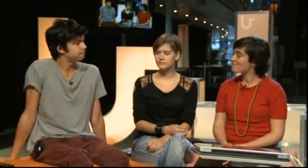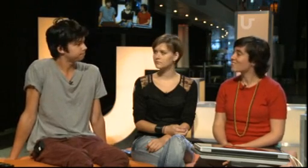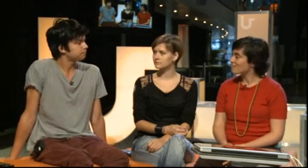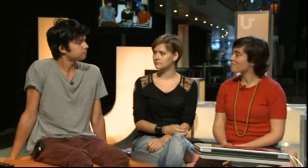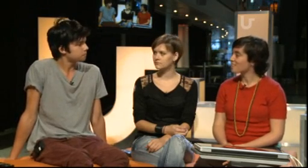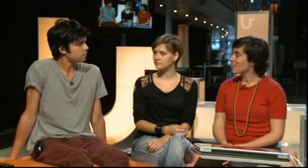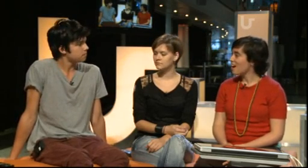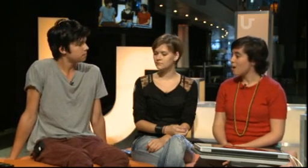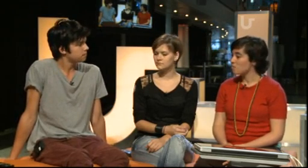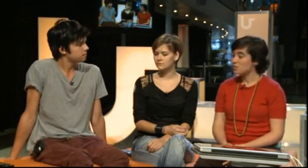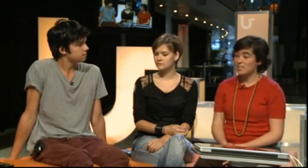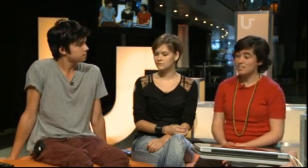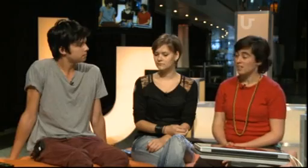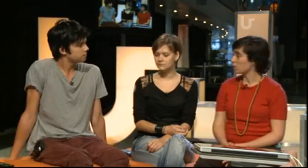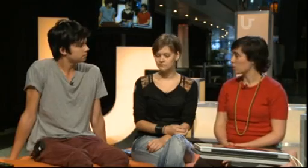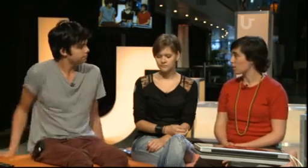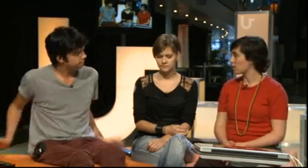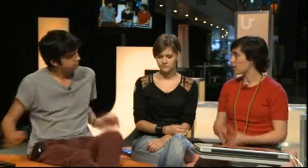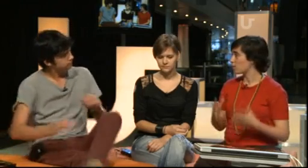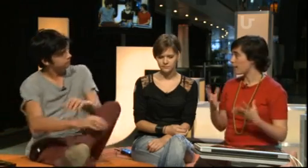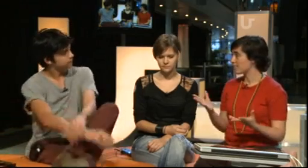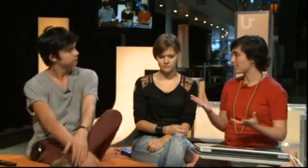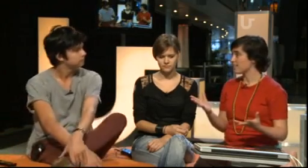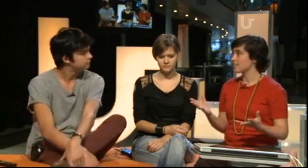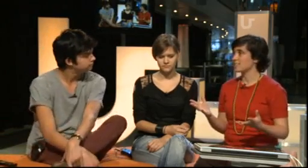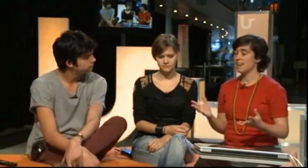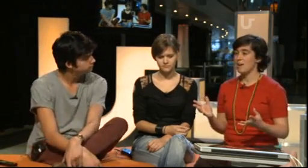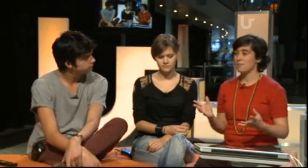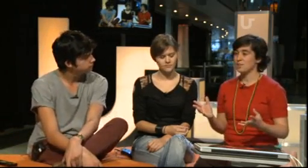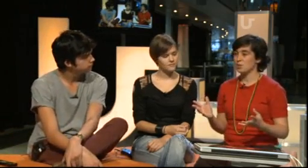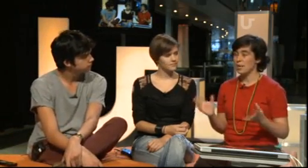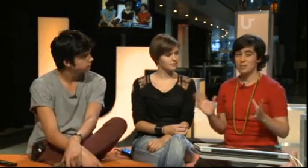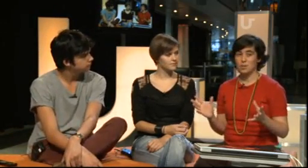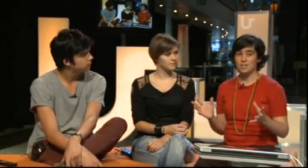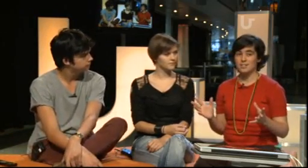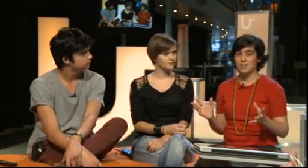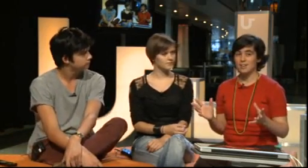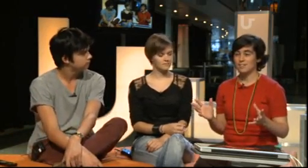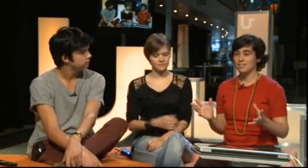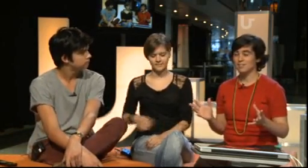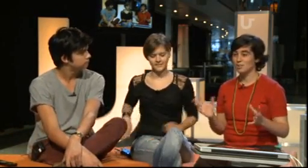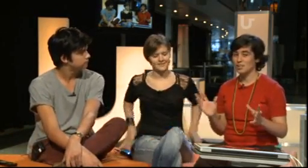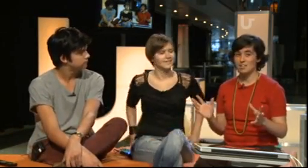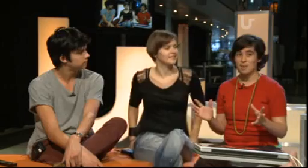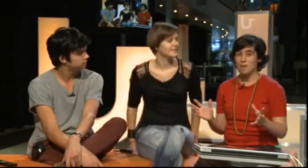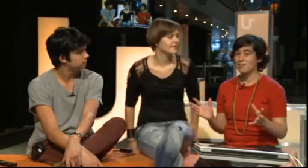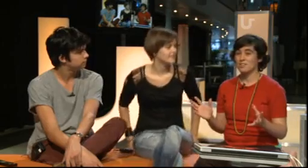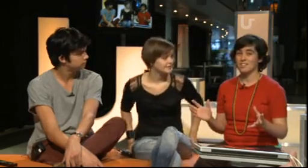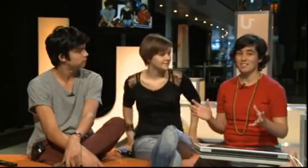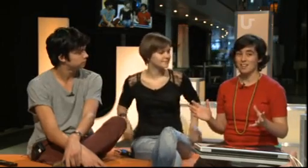Yeah. New Zealand Sign Language Week kind of basically is to raise awareness in New Zealand about New Zealand Sign